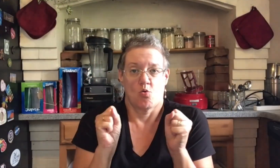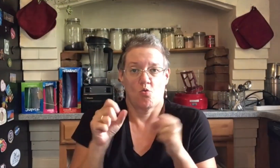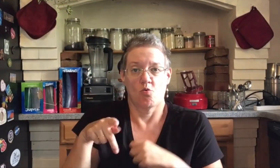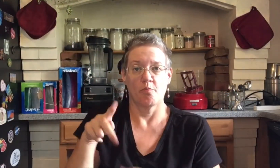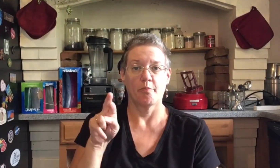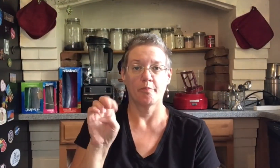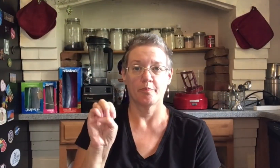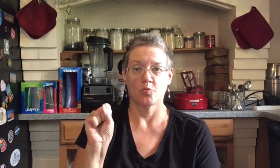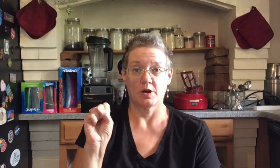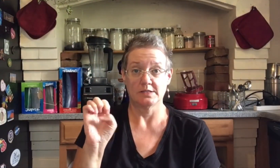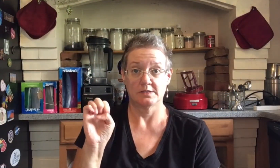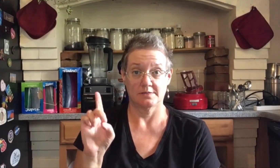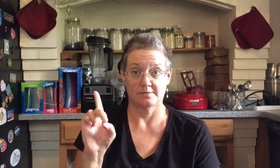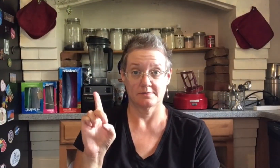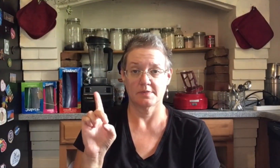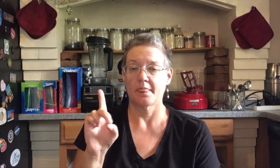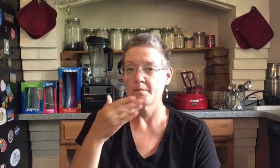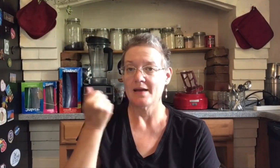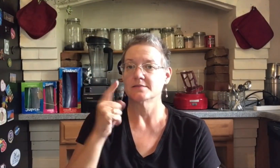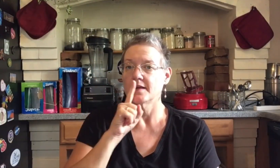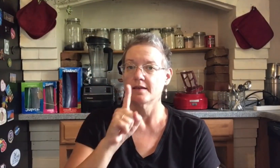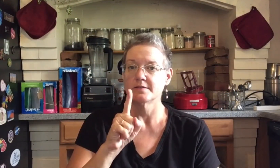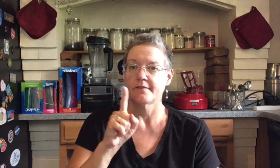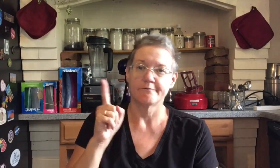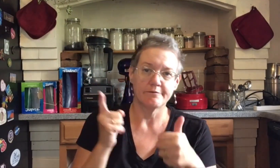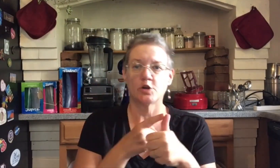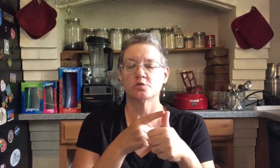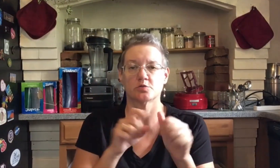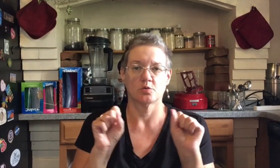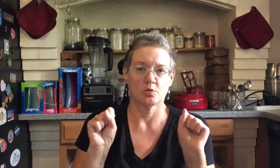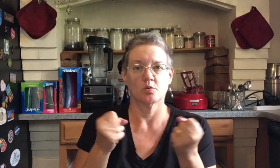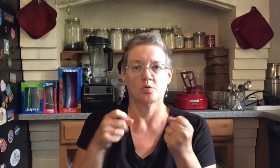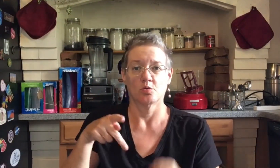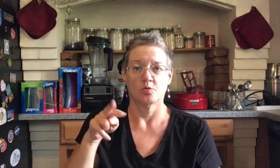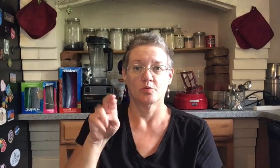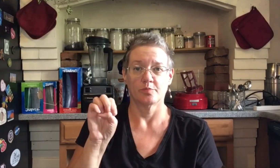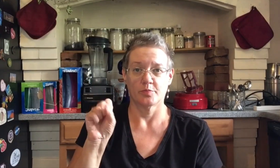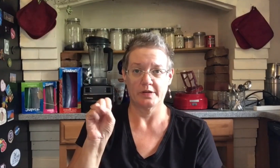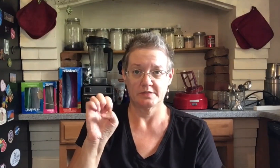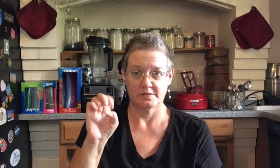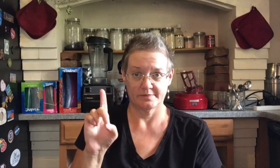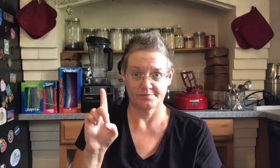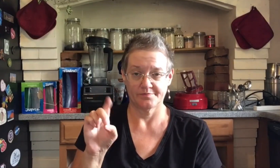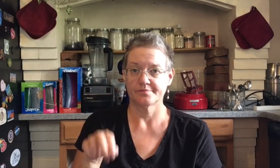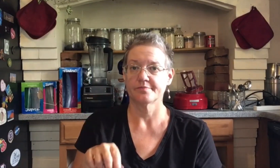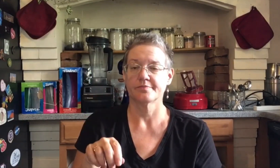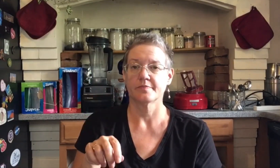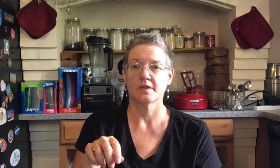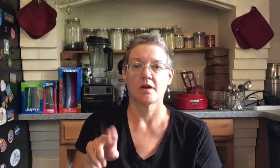Again, you want cold pressed. The best is first cold pressed,